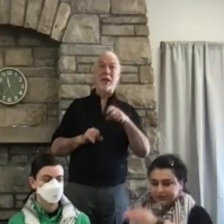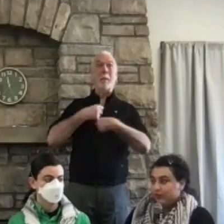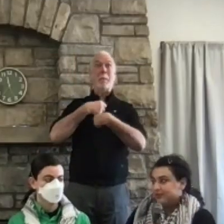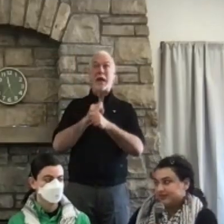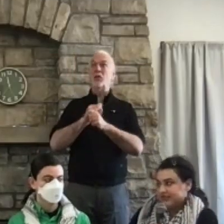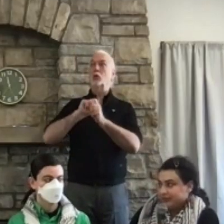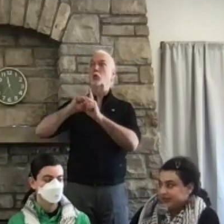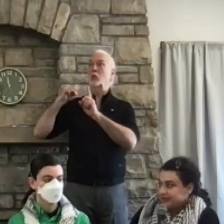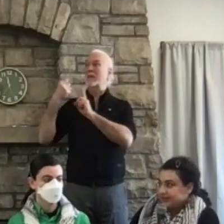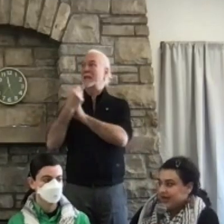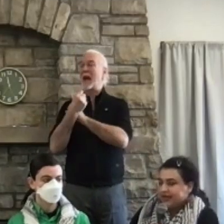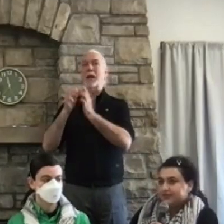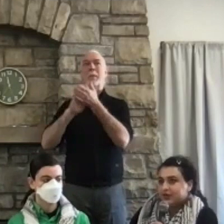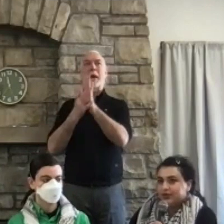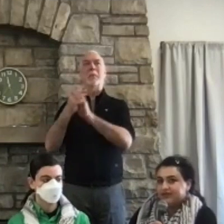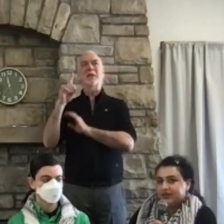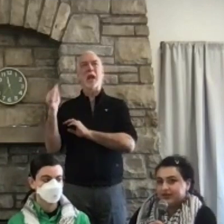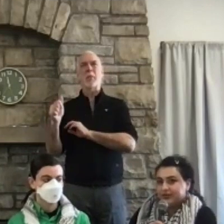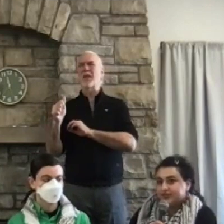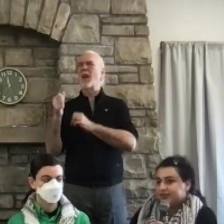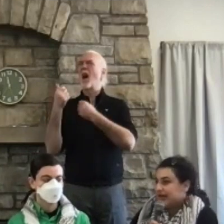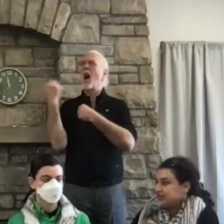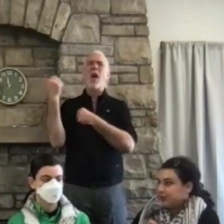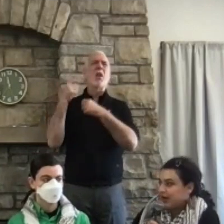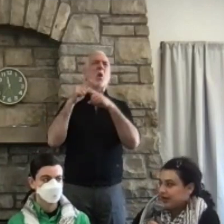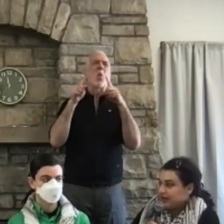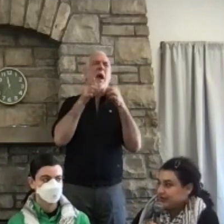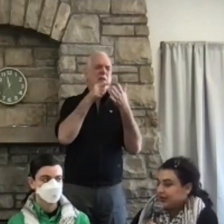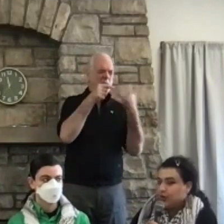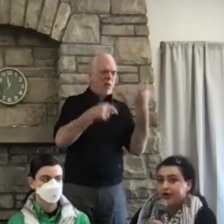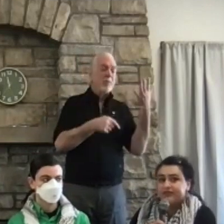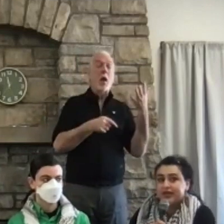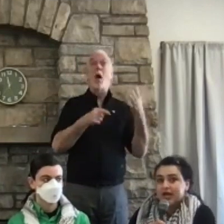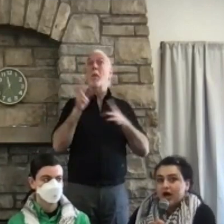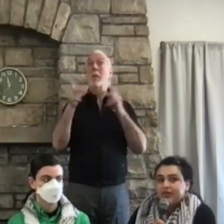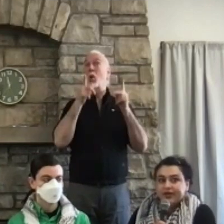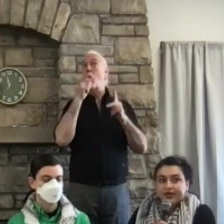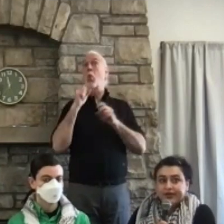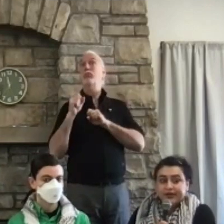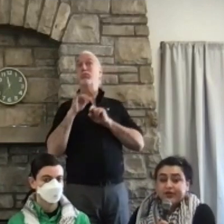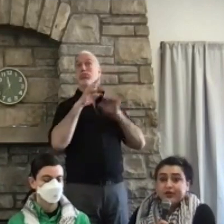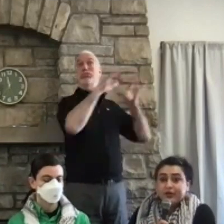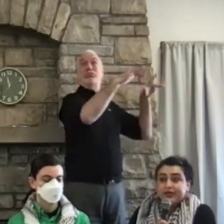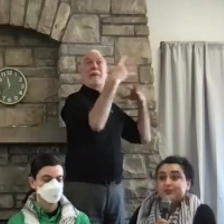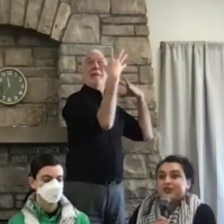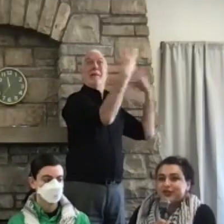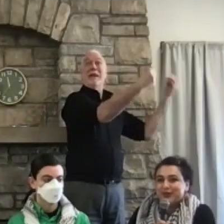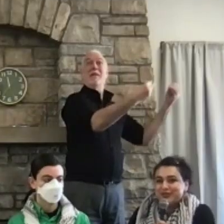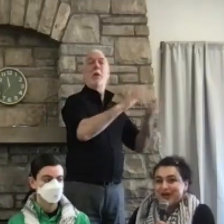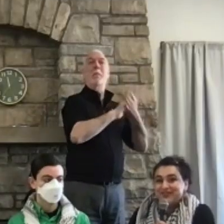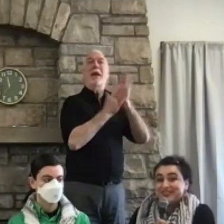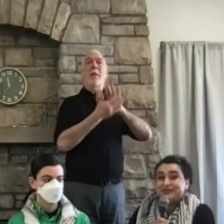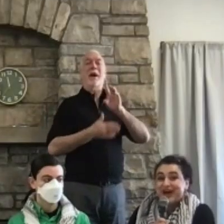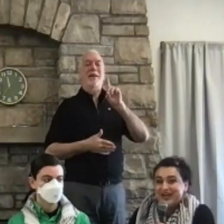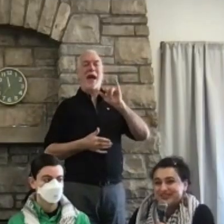all the other forms of disabling a society. So even those in diaspora, you know, or even other communities within the